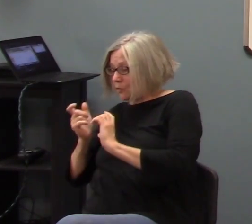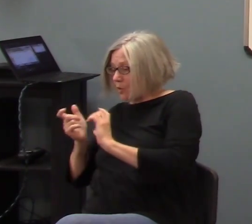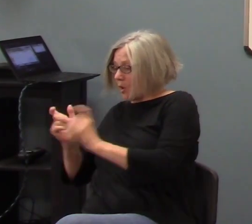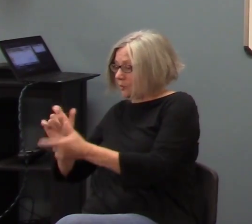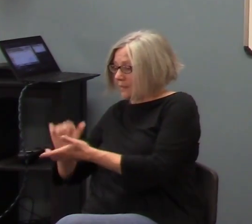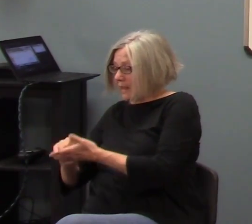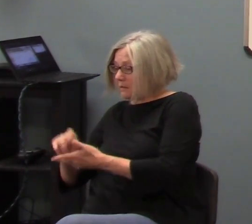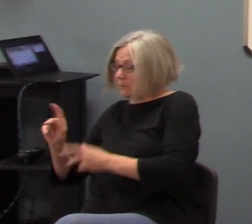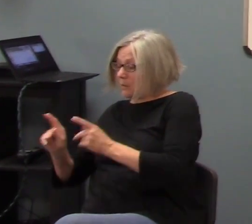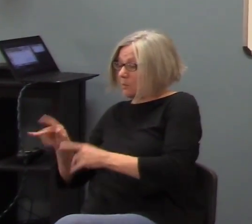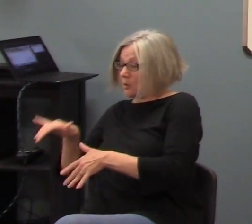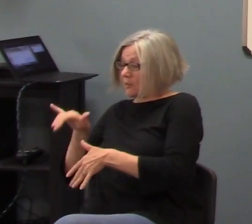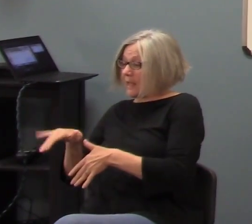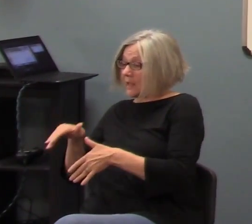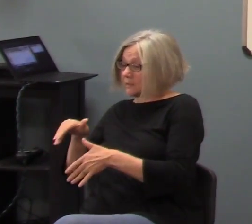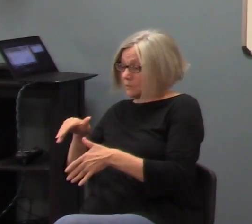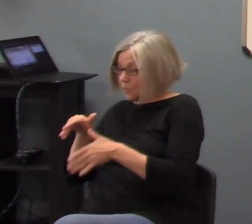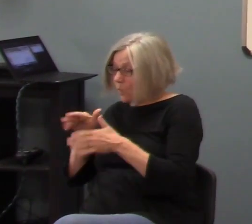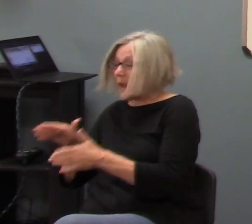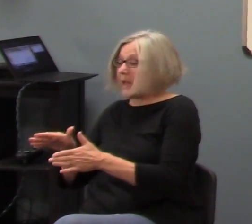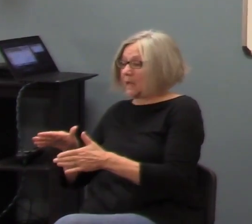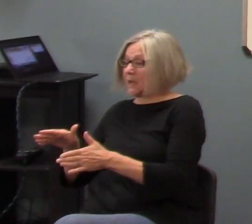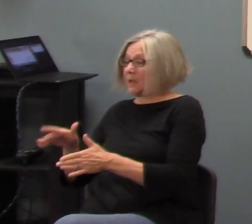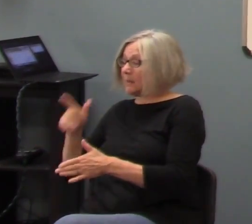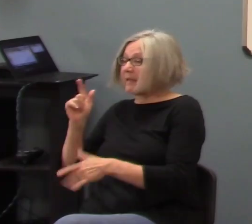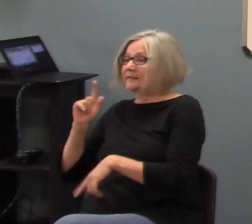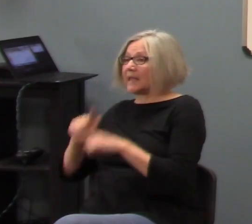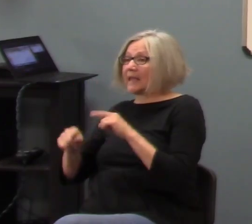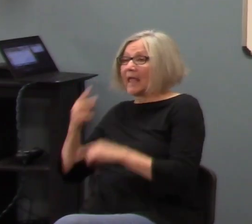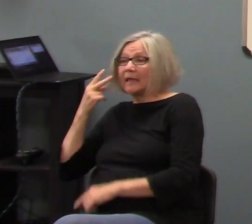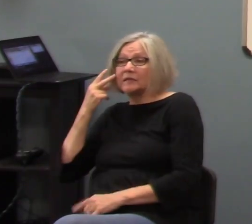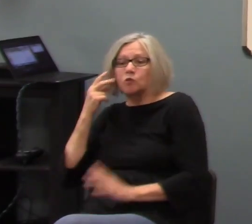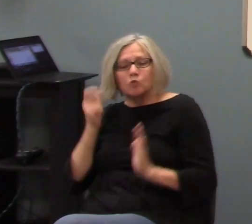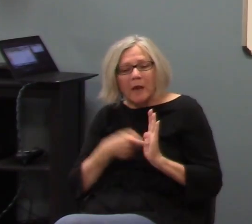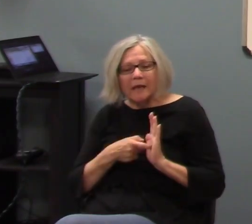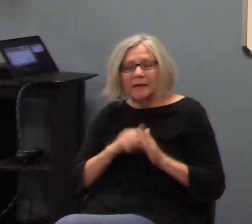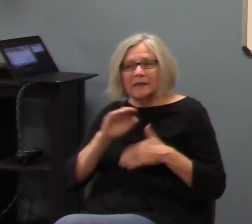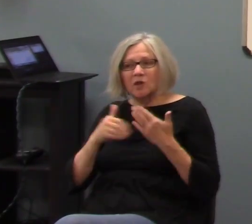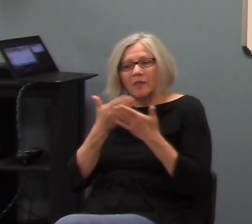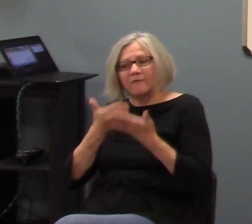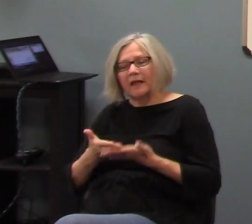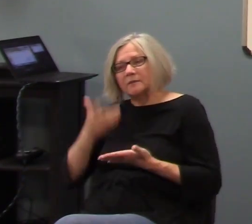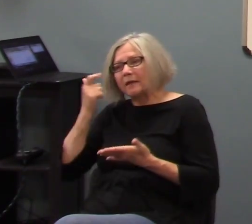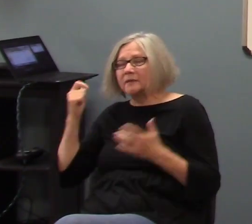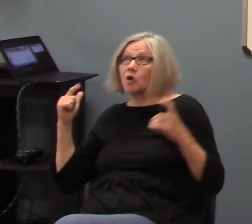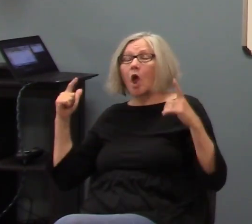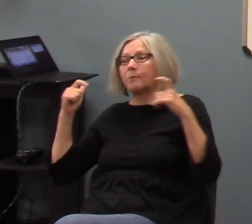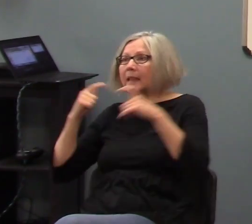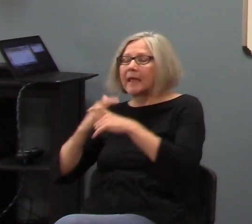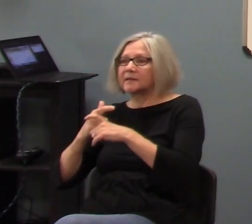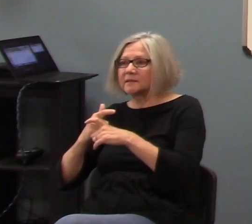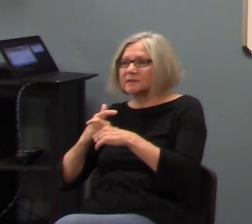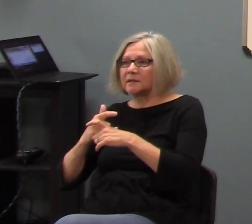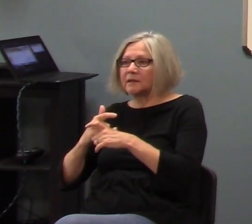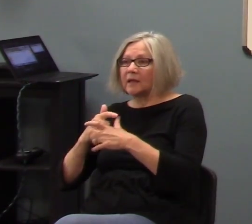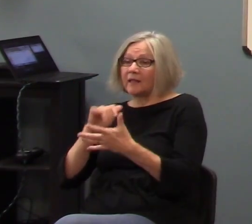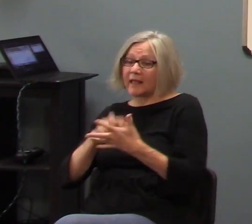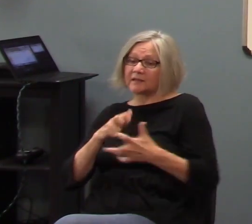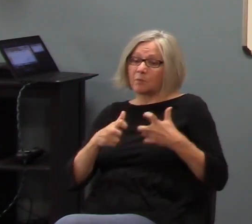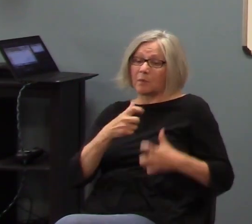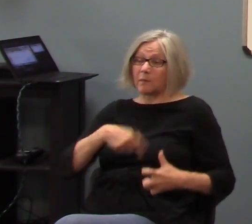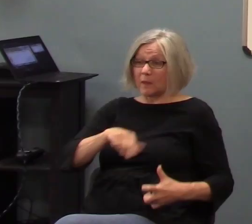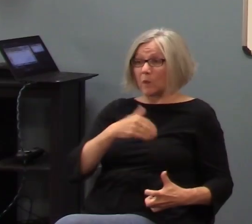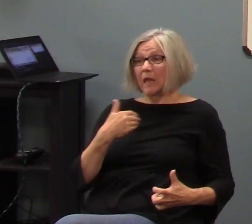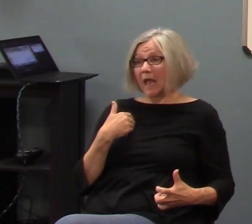that way, is because they can't see and recognize all the facts because they're too complex, which is a lot of the problem that we